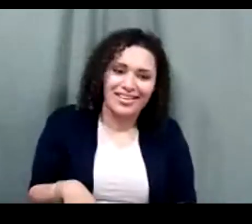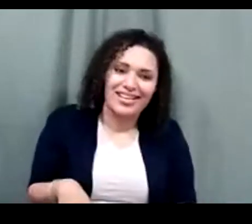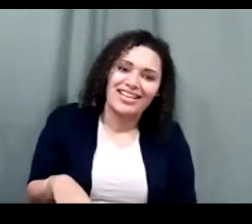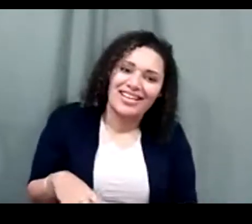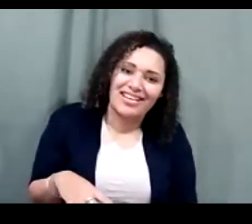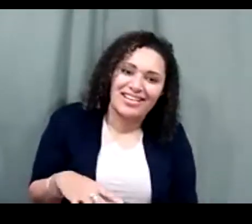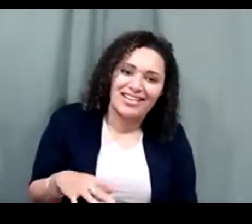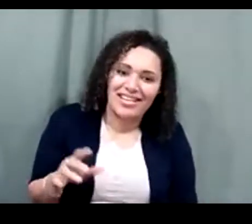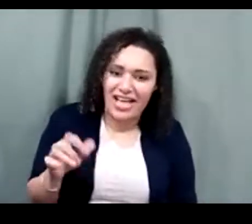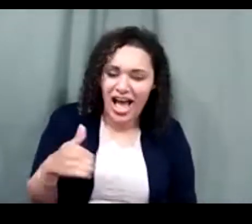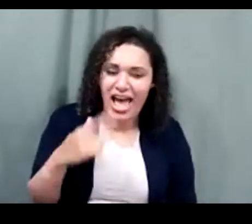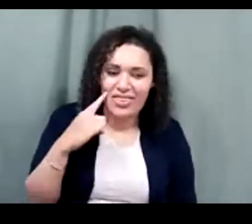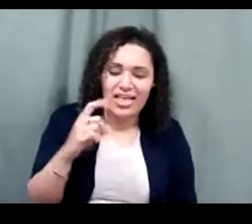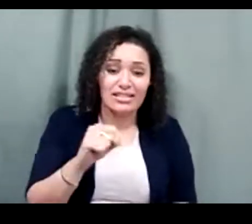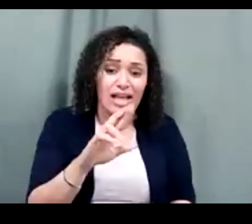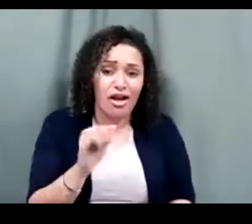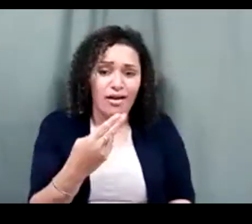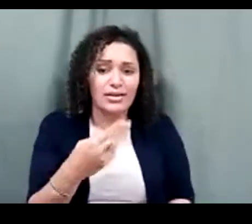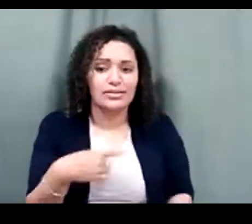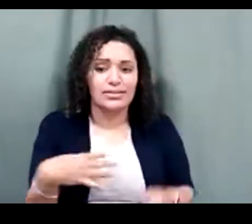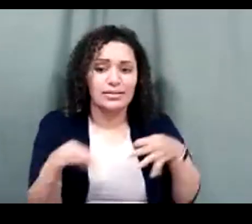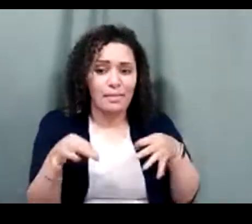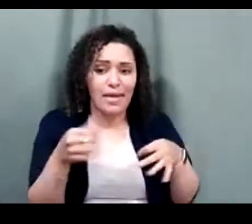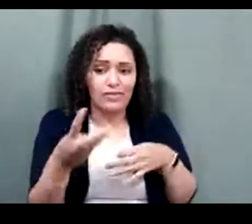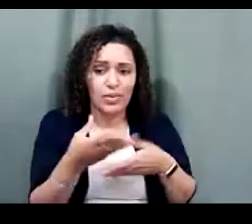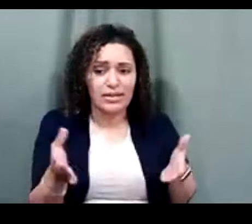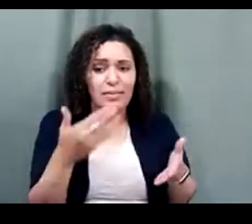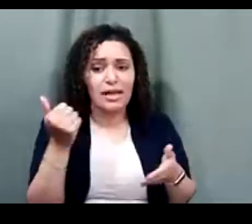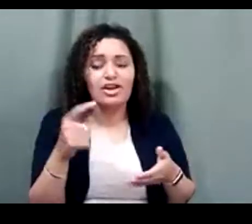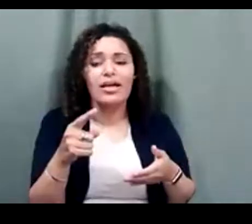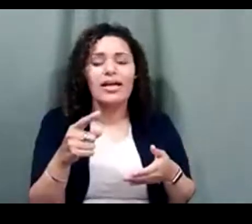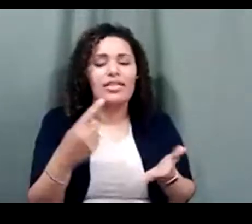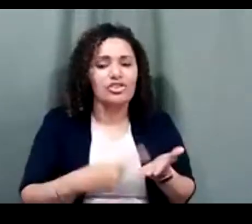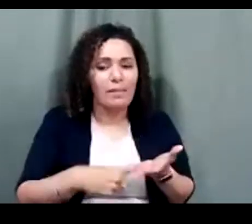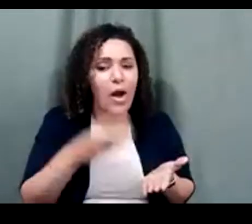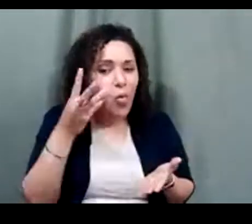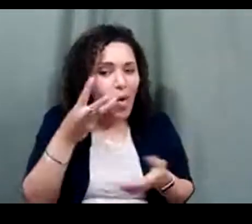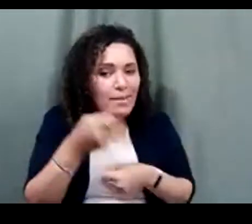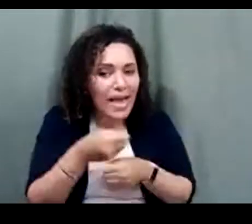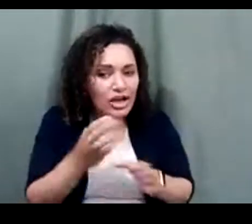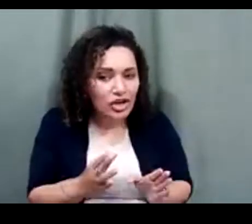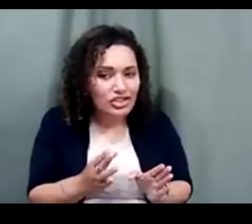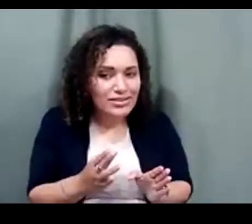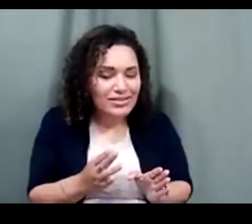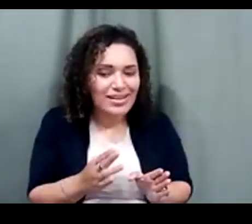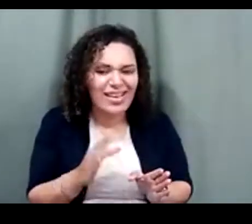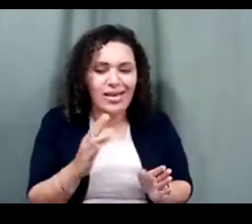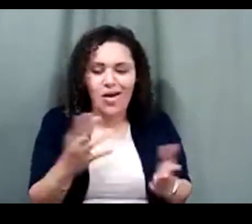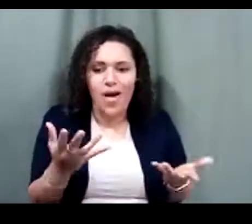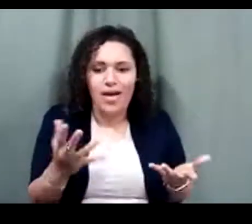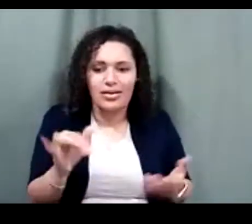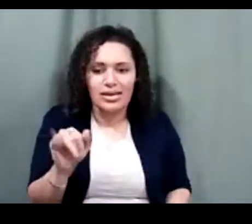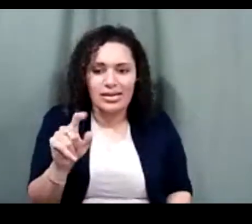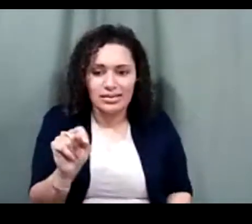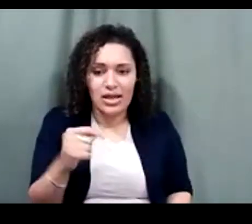that I think are great in there that, I mean, people talk about winemakers and really the winemakers are yeast. We don't